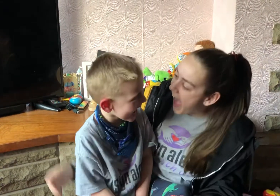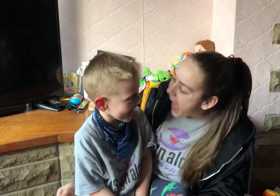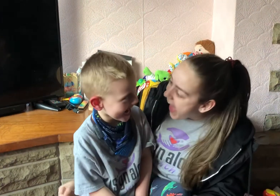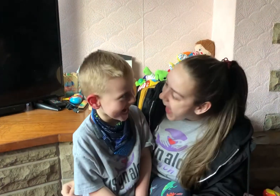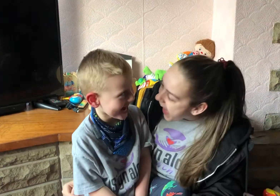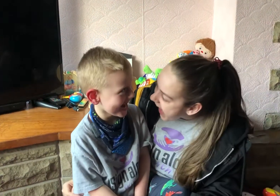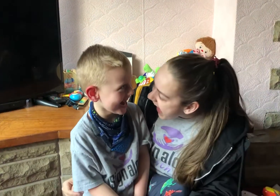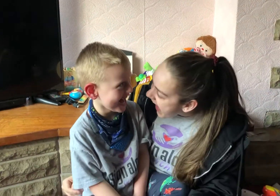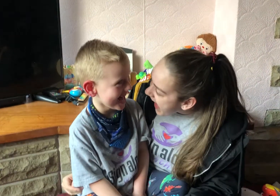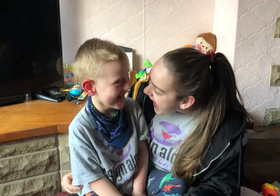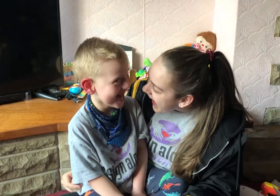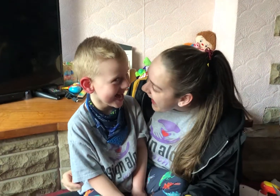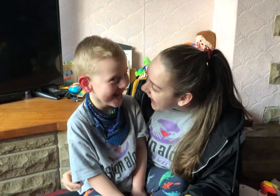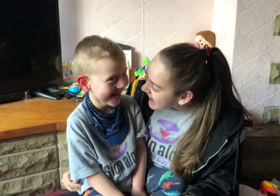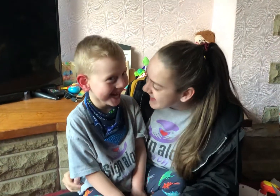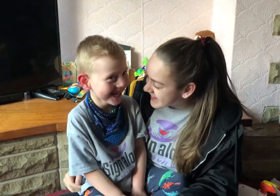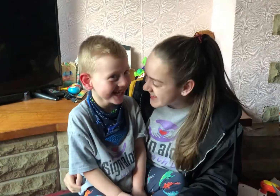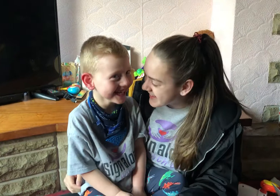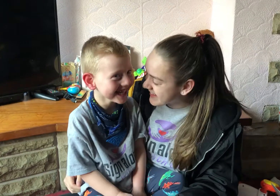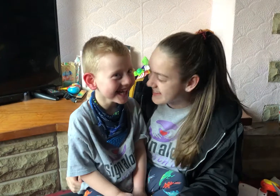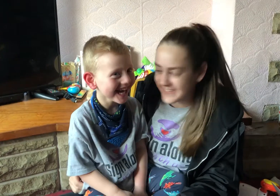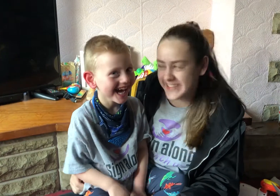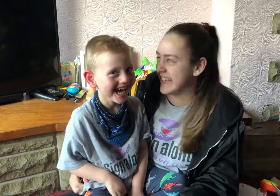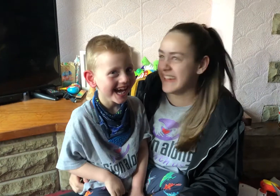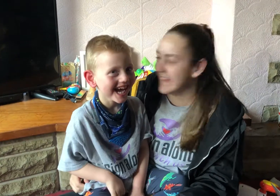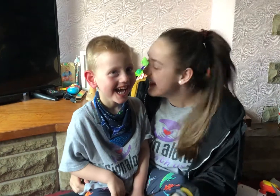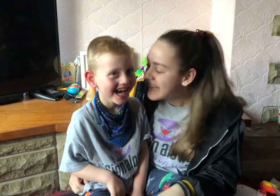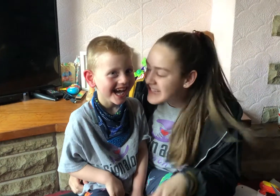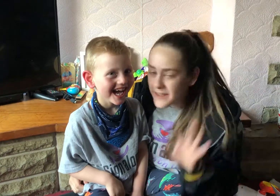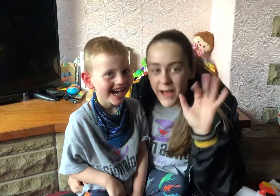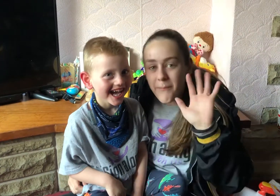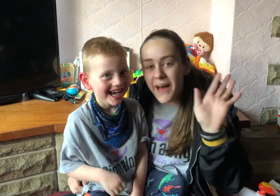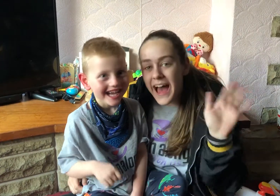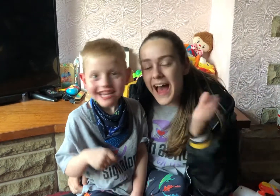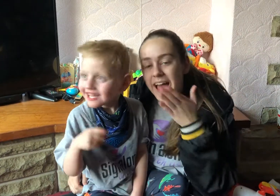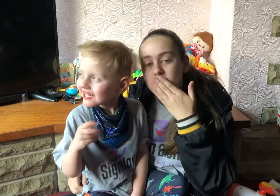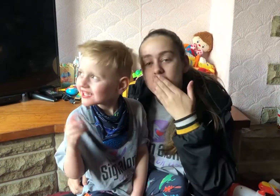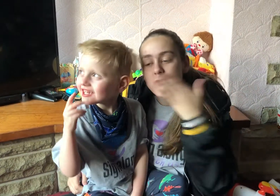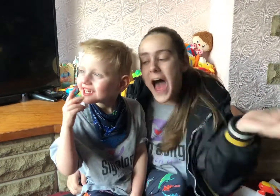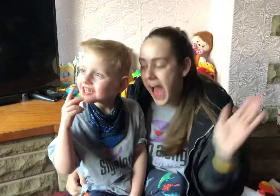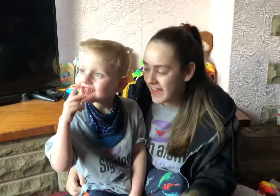Saturday! Yay. So cute. Say bye-bye! Mwah.